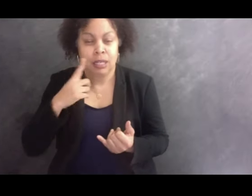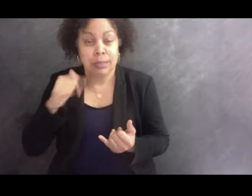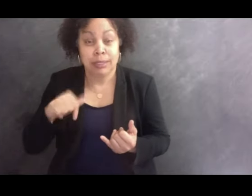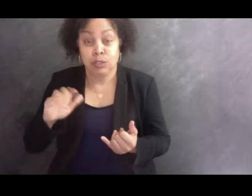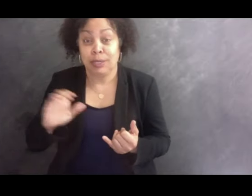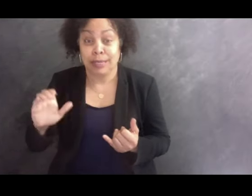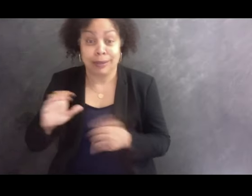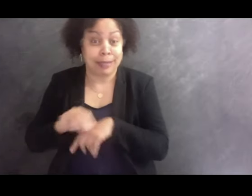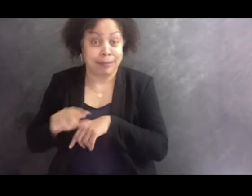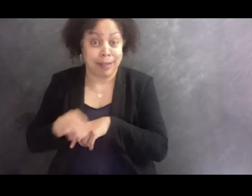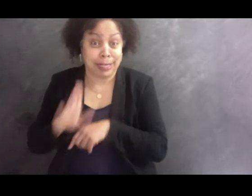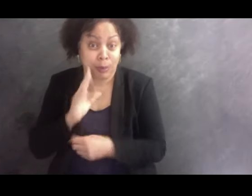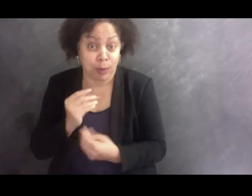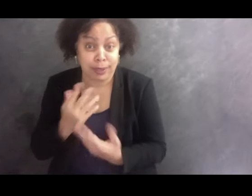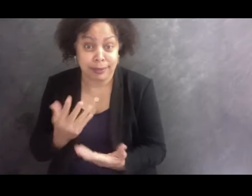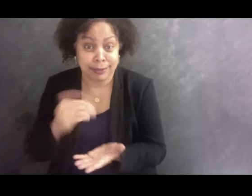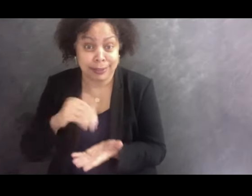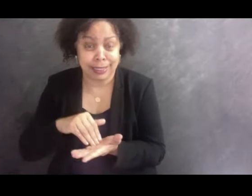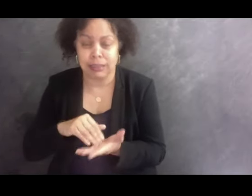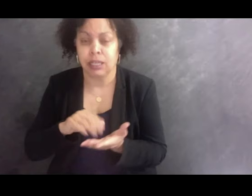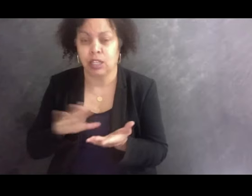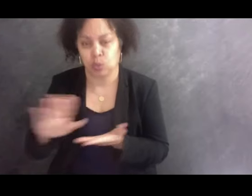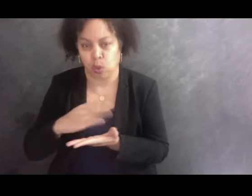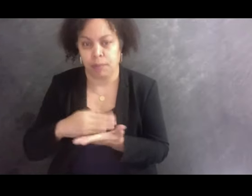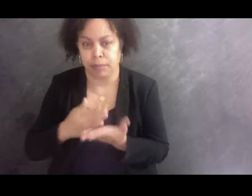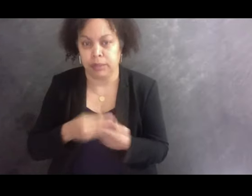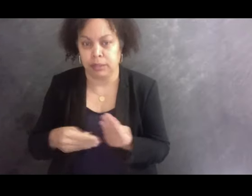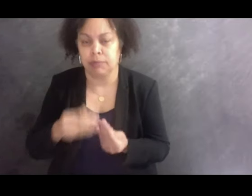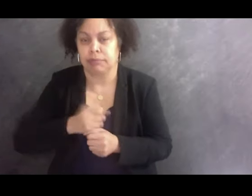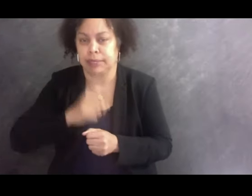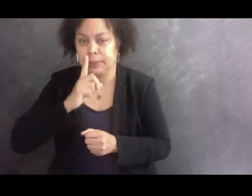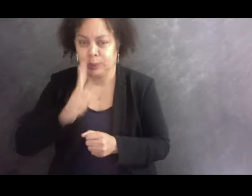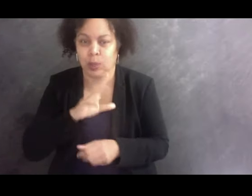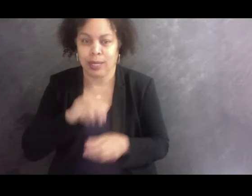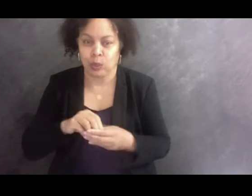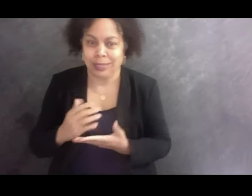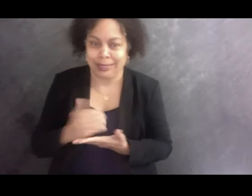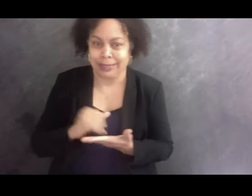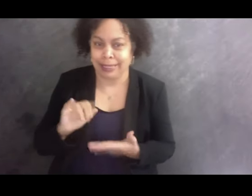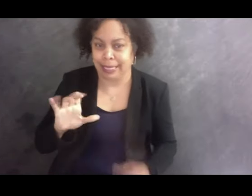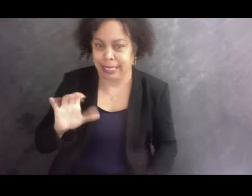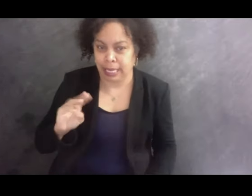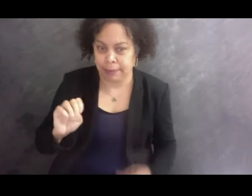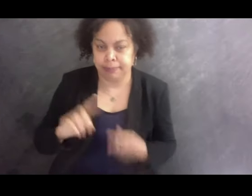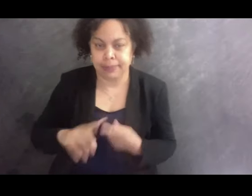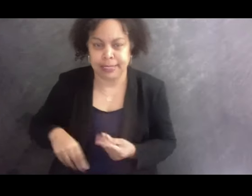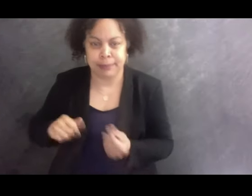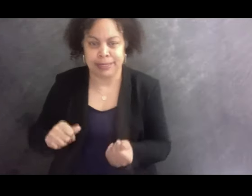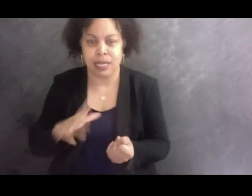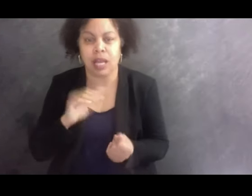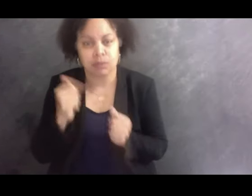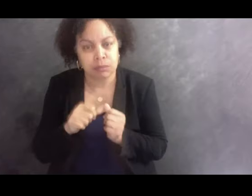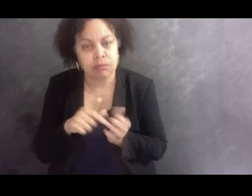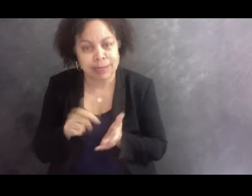though that I want to highlight is make sure in any budget, it should have income and expenditures, and always remember to pay yourself. This